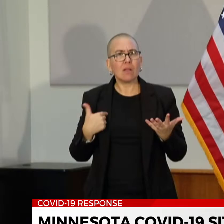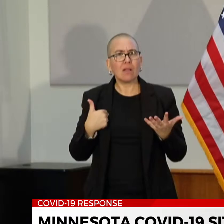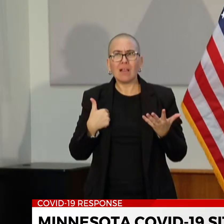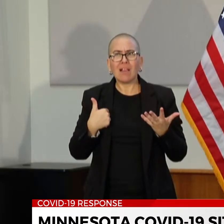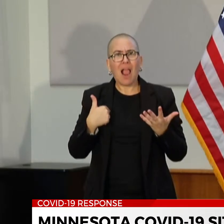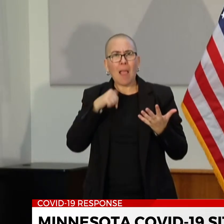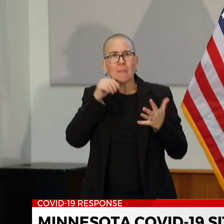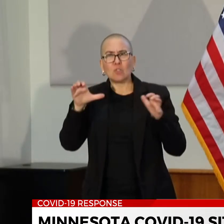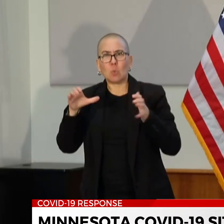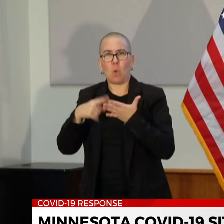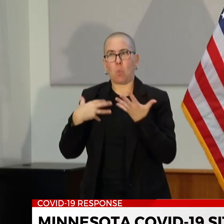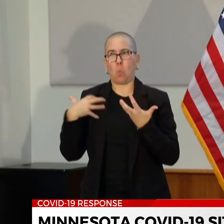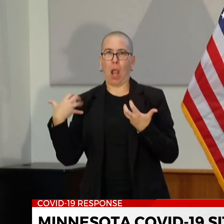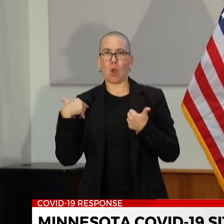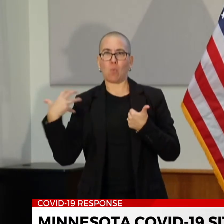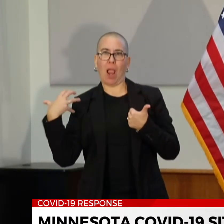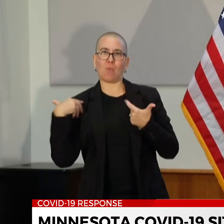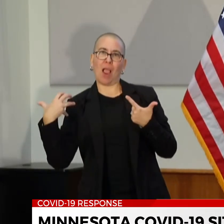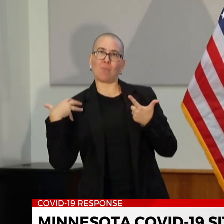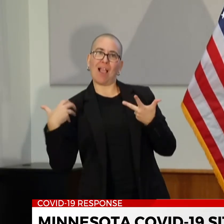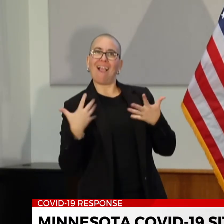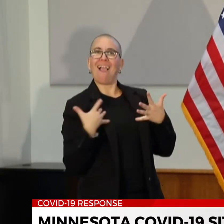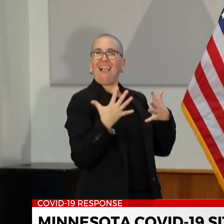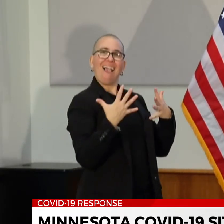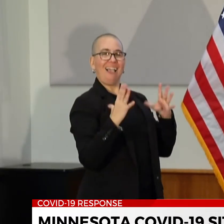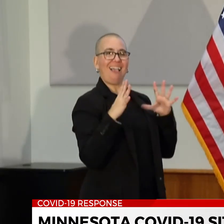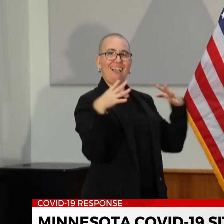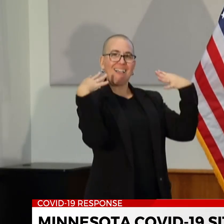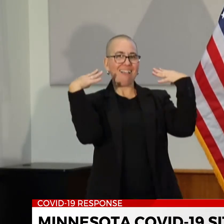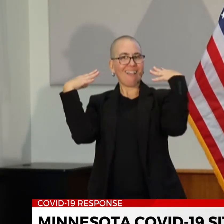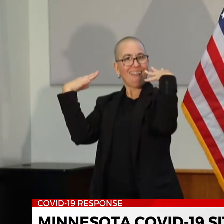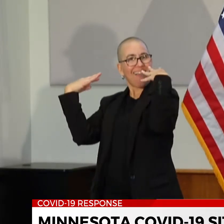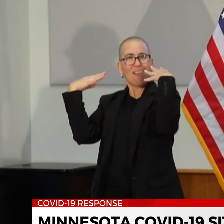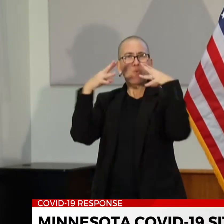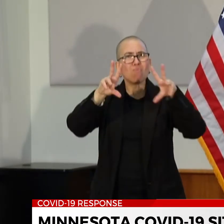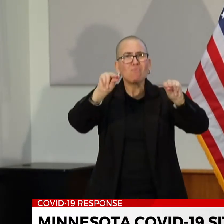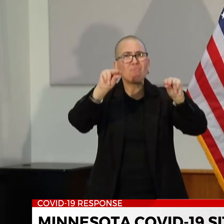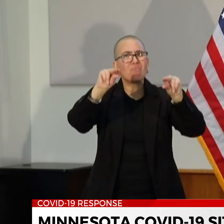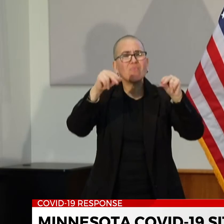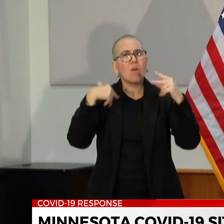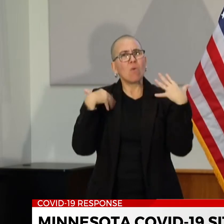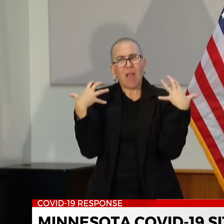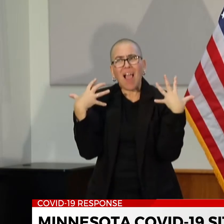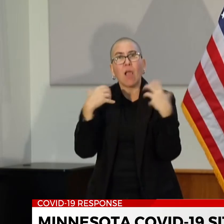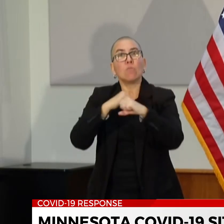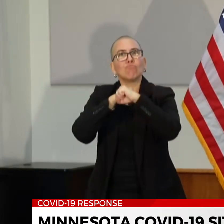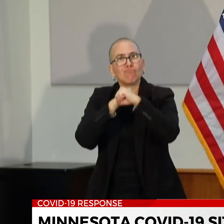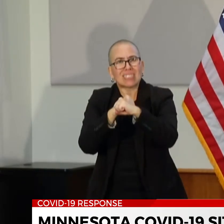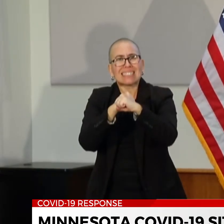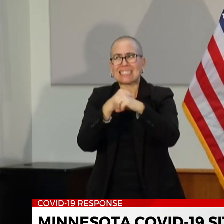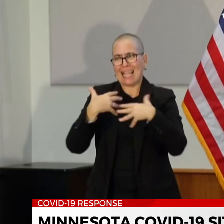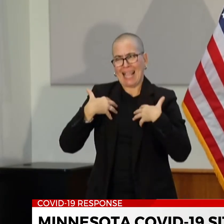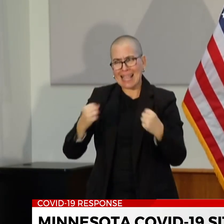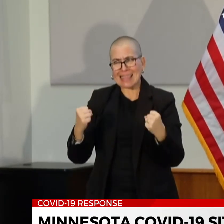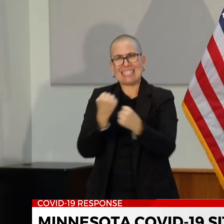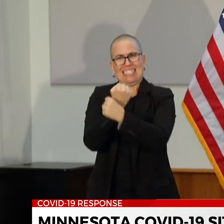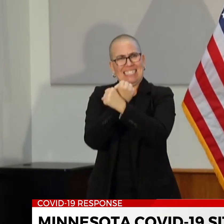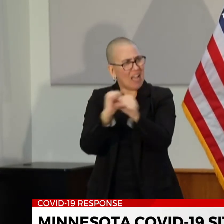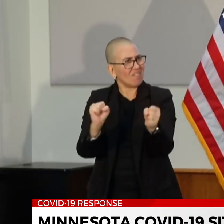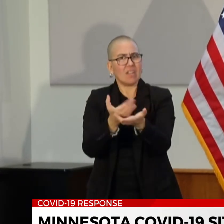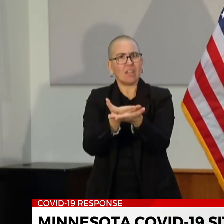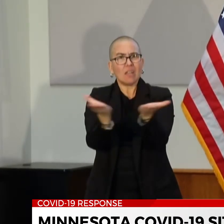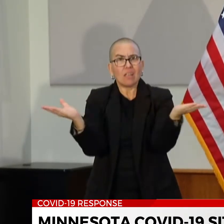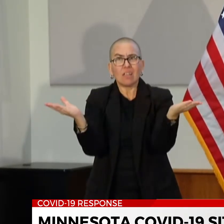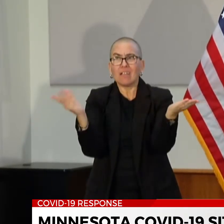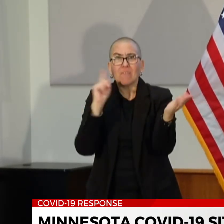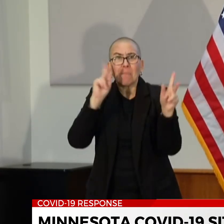the science shows is in the best interest of protecting, first and foremost, the health and safety and well-being of Minnesotans. So one of the